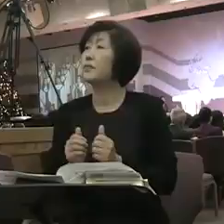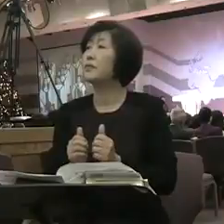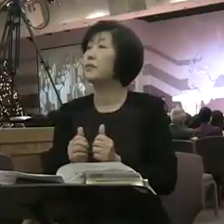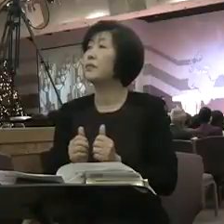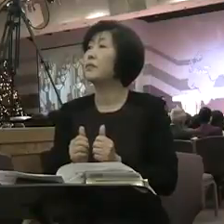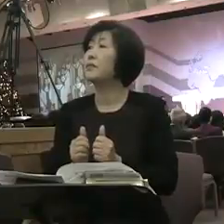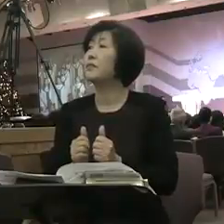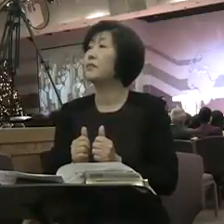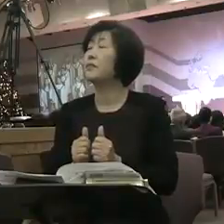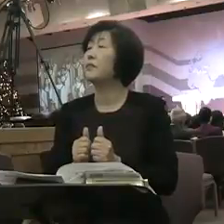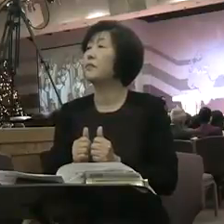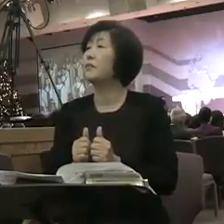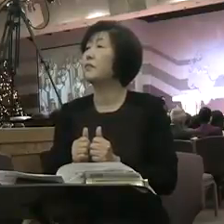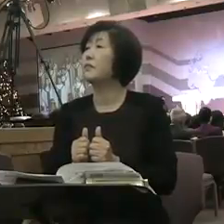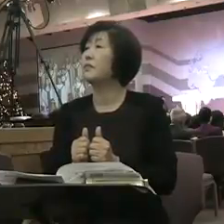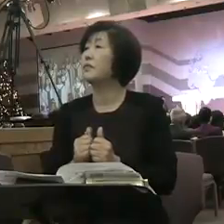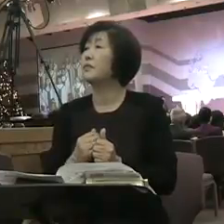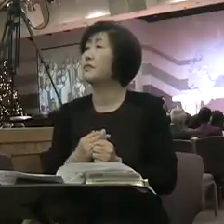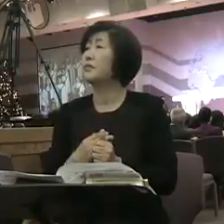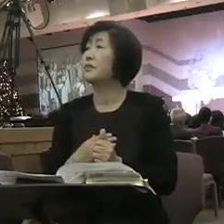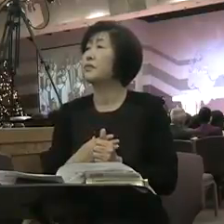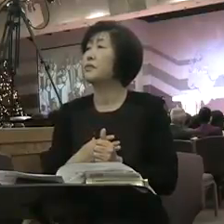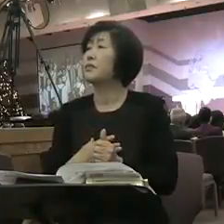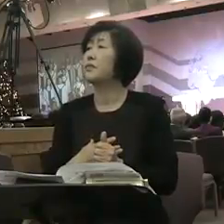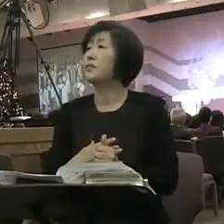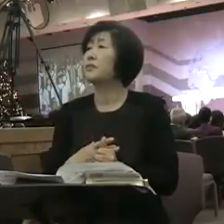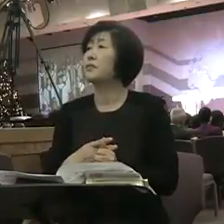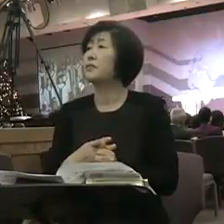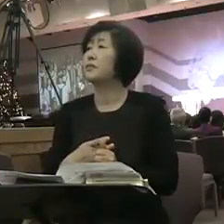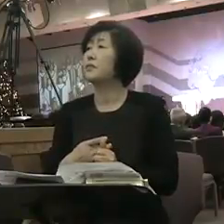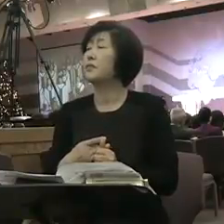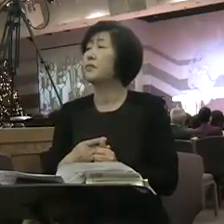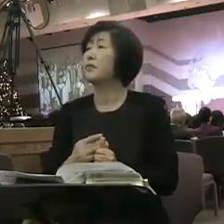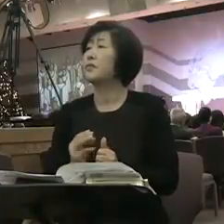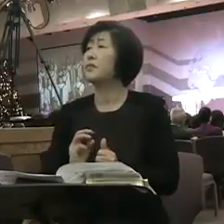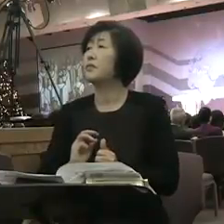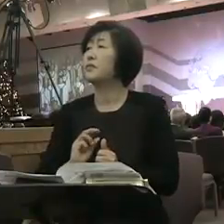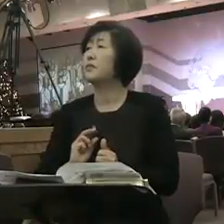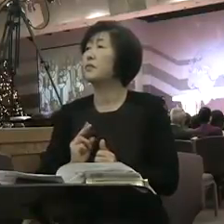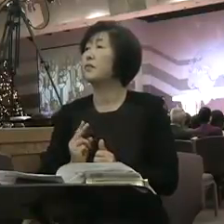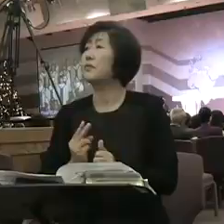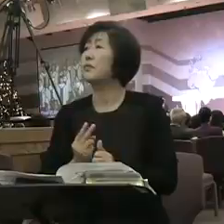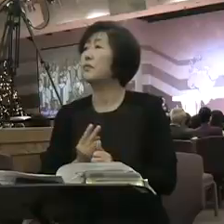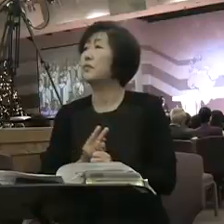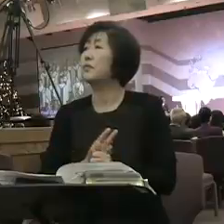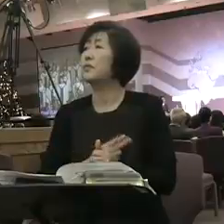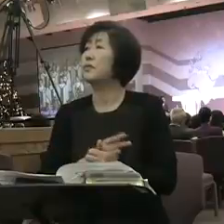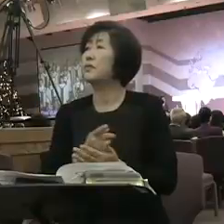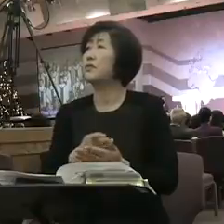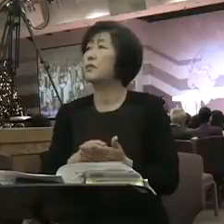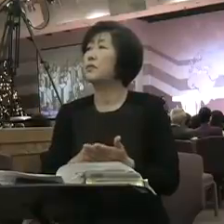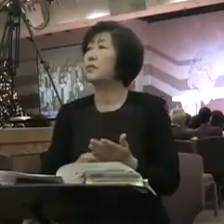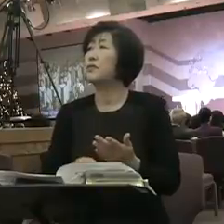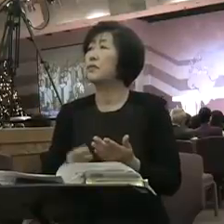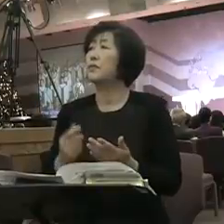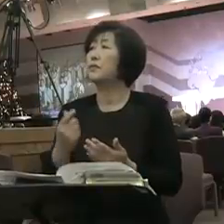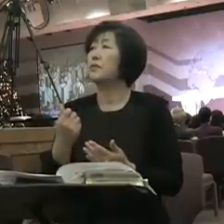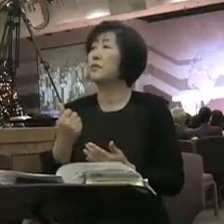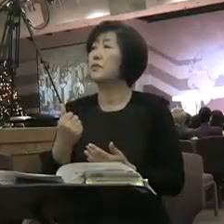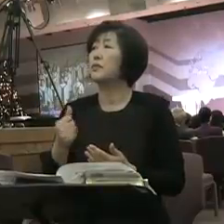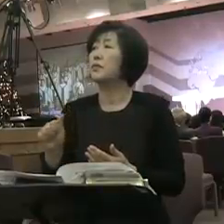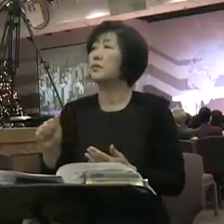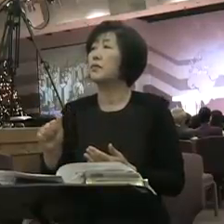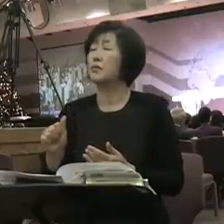light, fill us with the light, oh, fill us with the